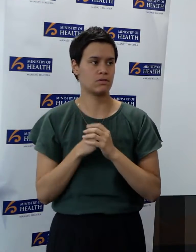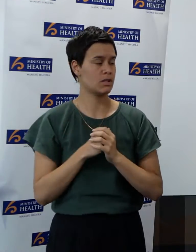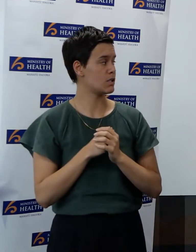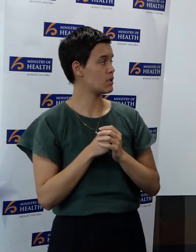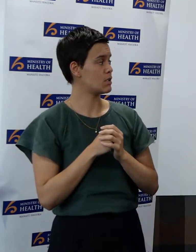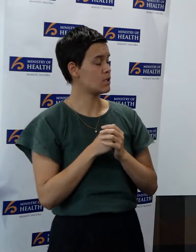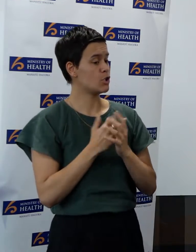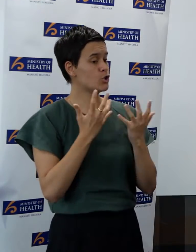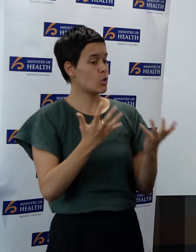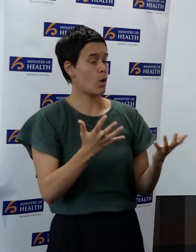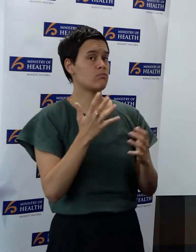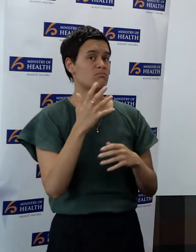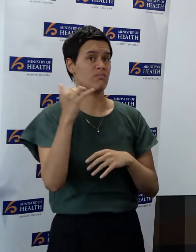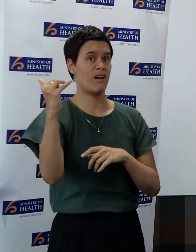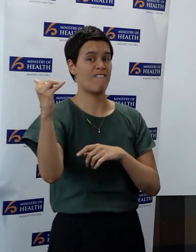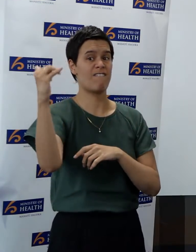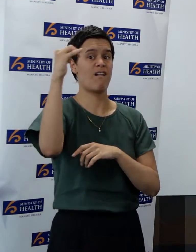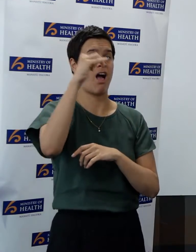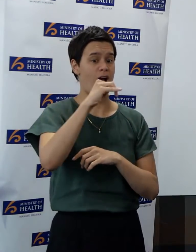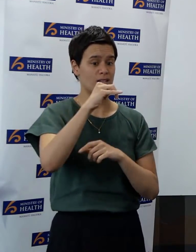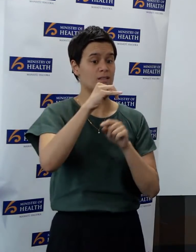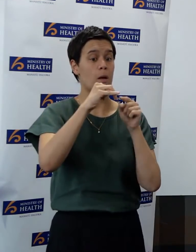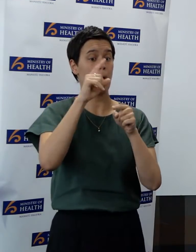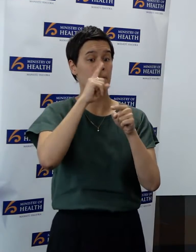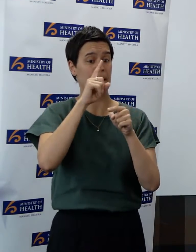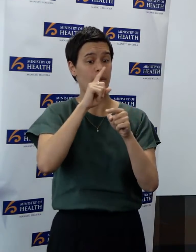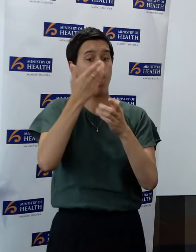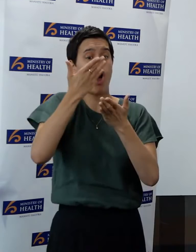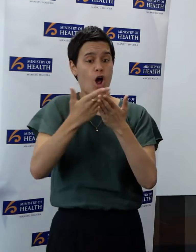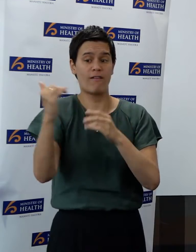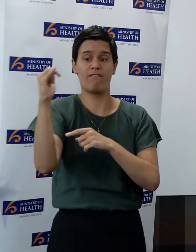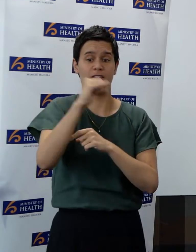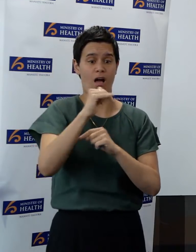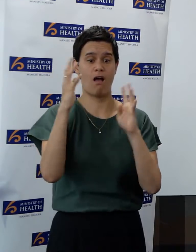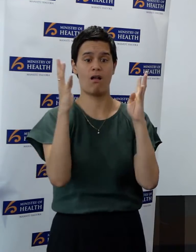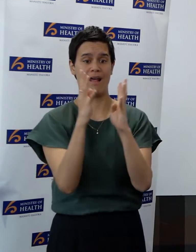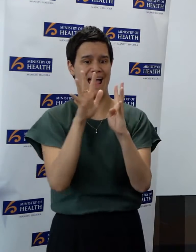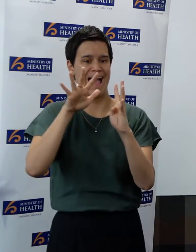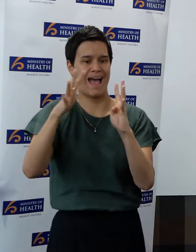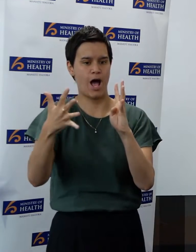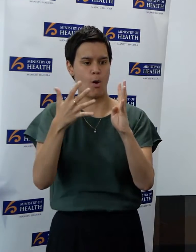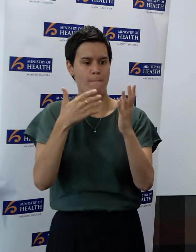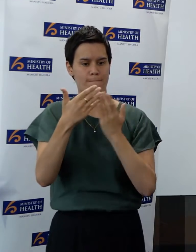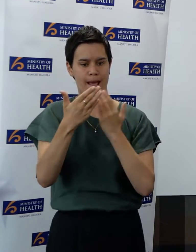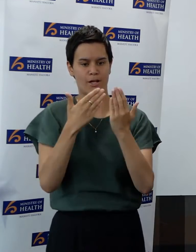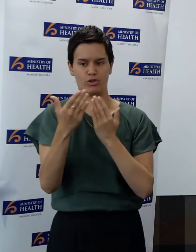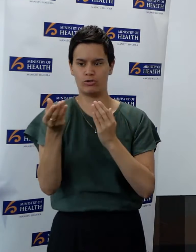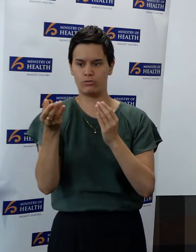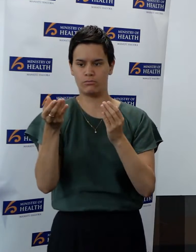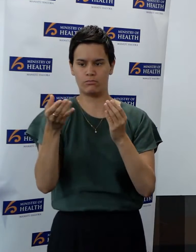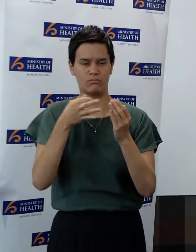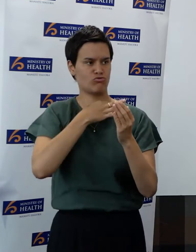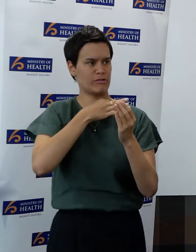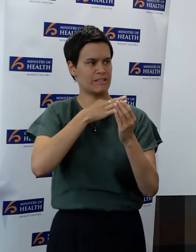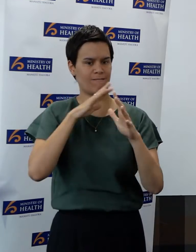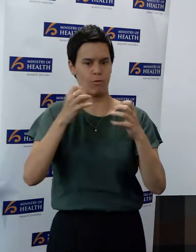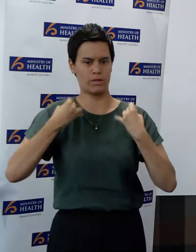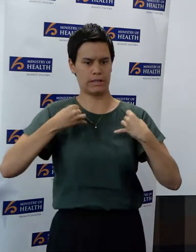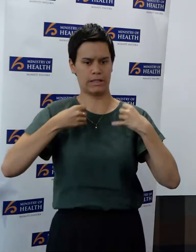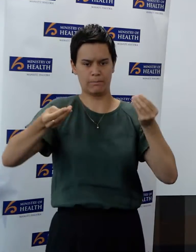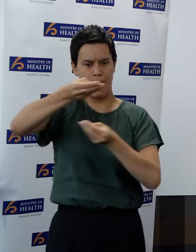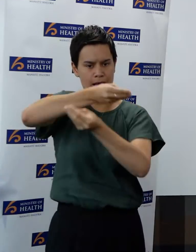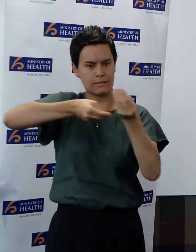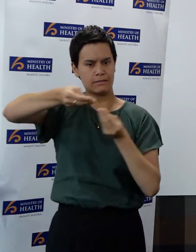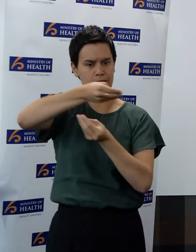transmission is going to be managed on the flight? Well, we've given advice on a number of precautions that can be taken to